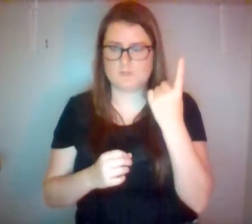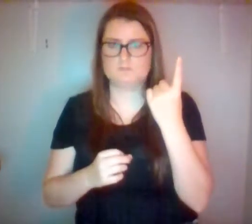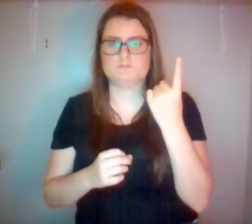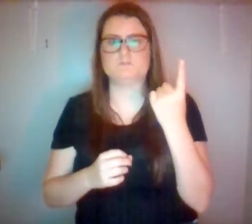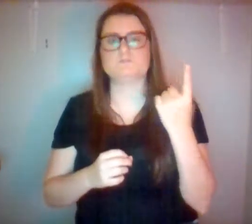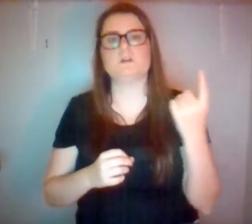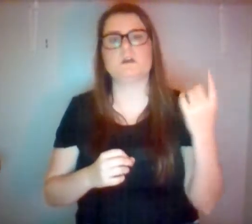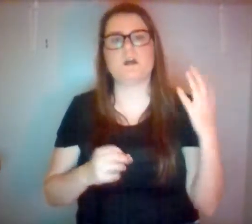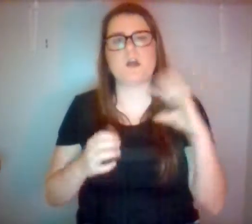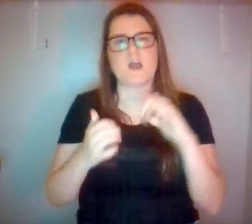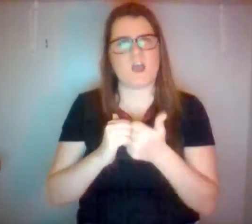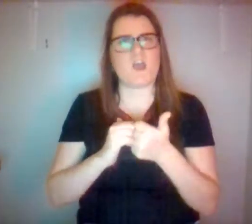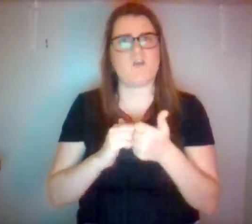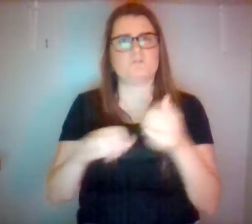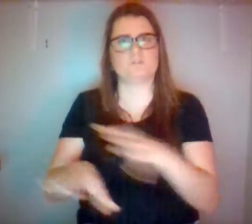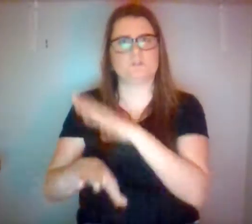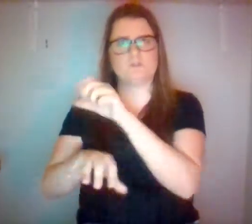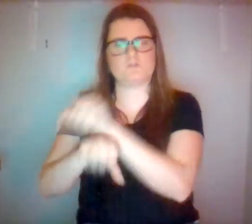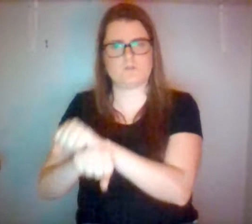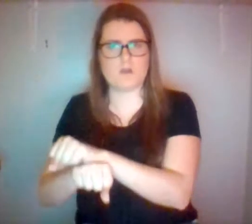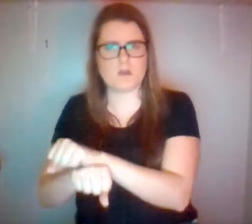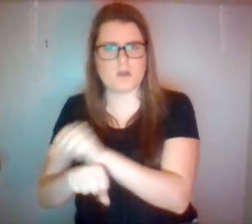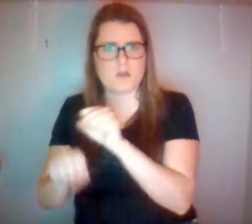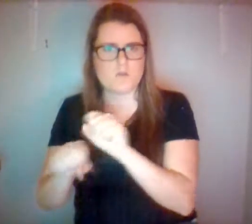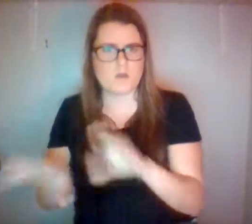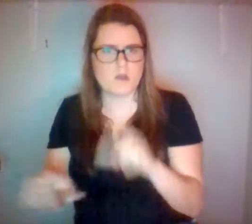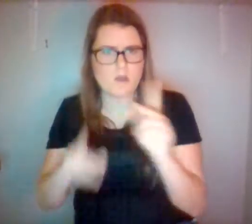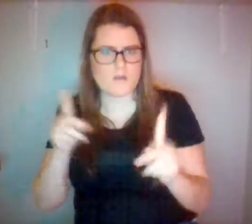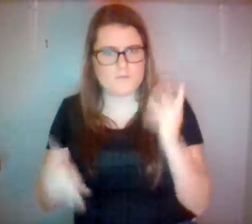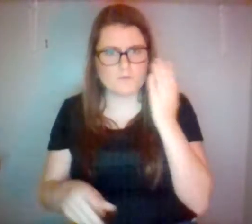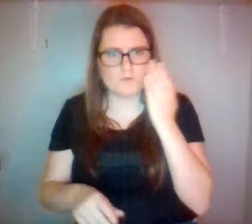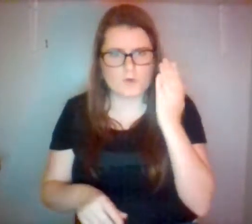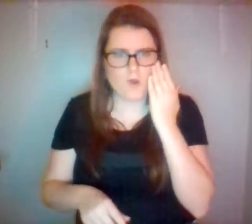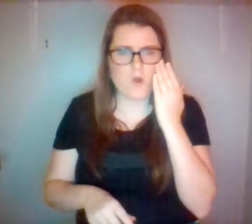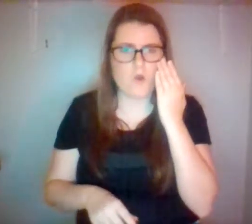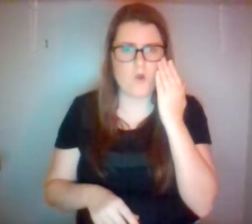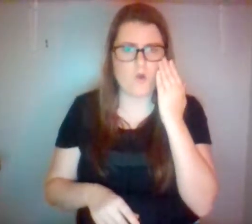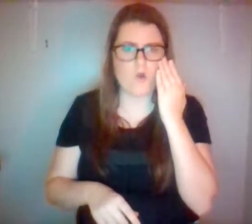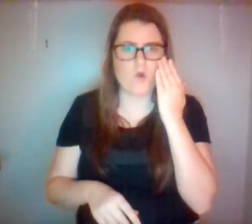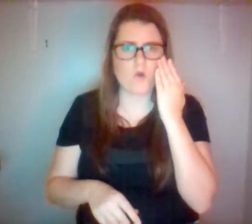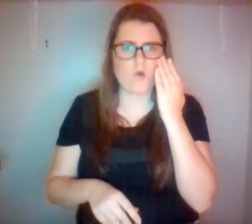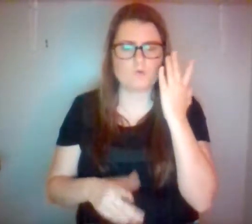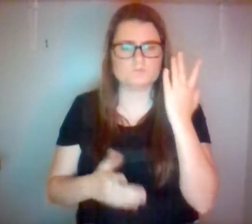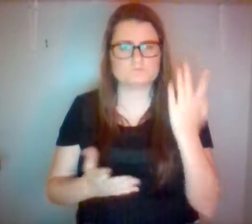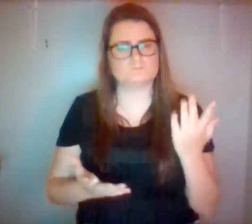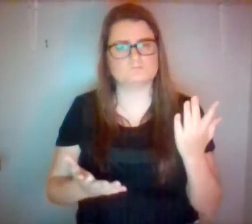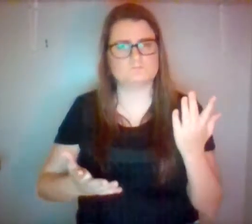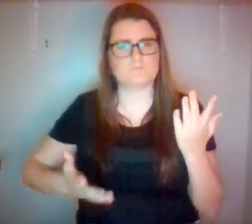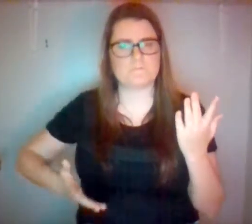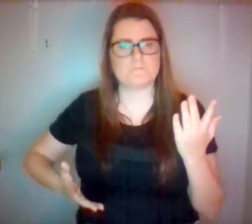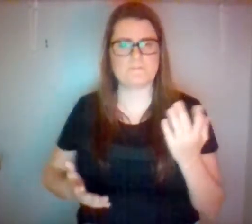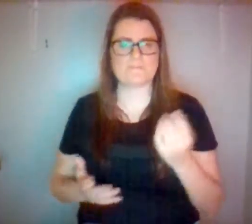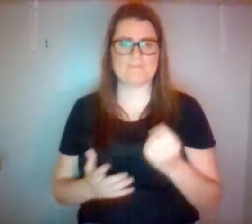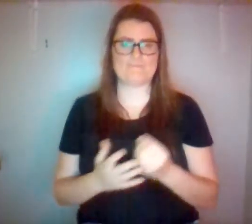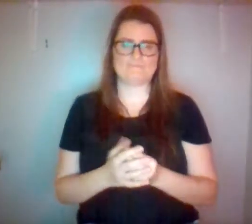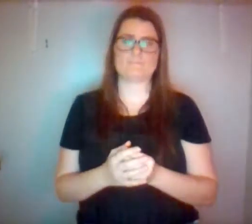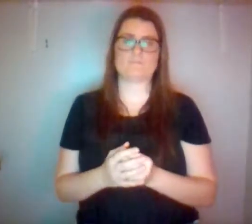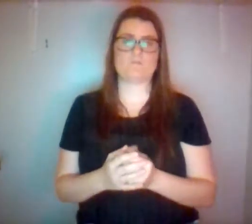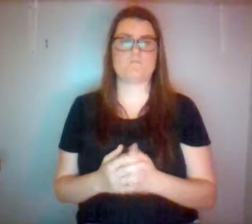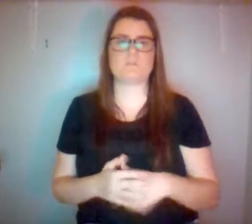quiet. Come in, he called. The door swung open, and standing there was a man that none of them